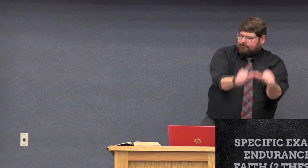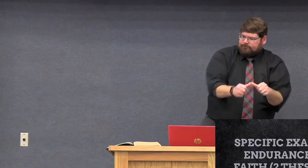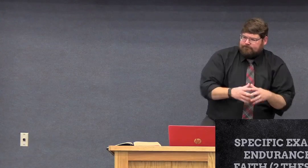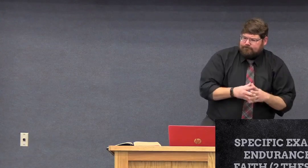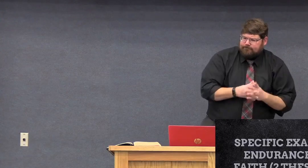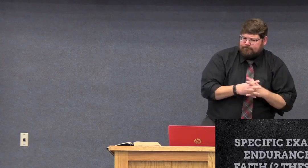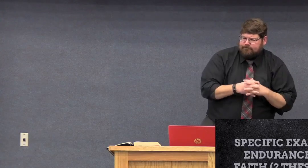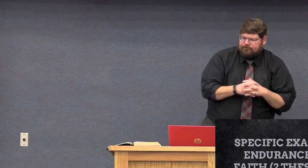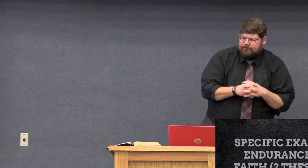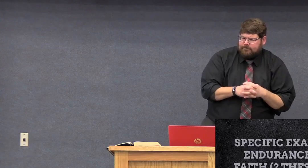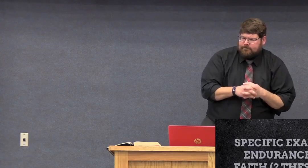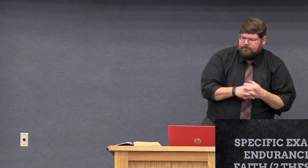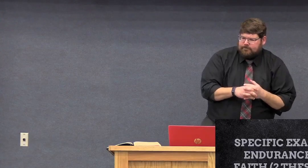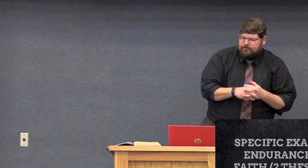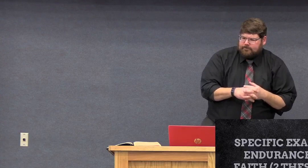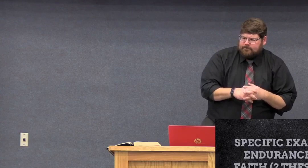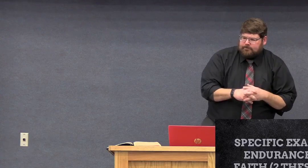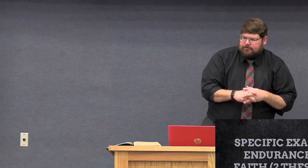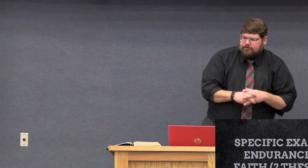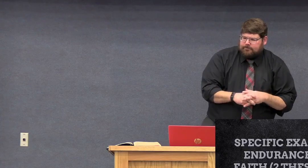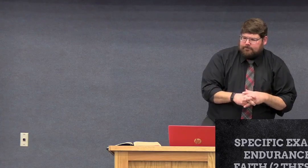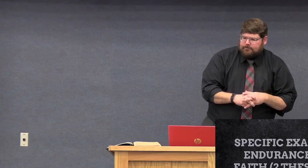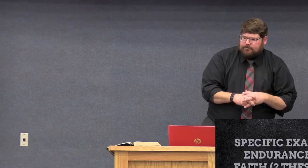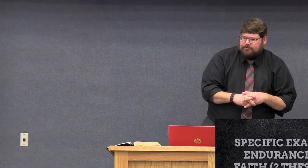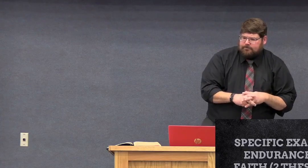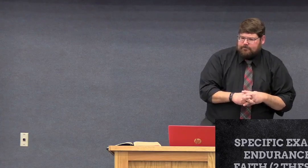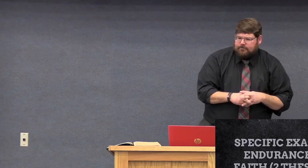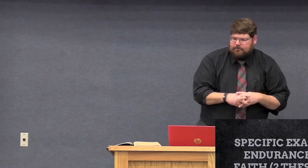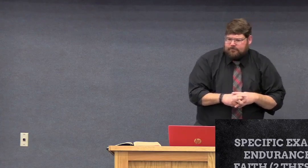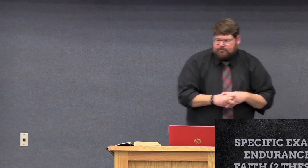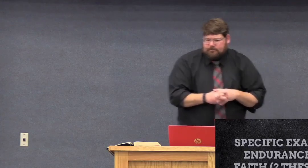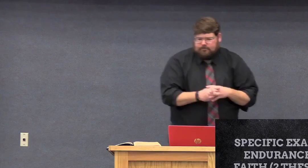We see their example of their endurance and faith.